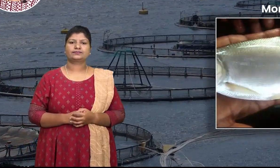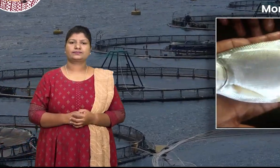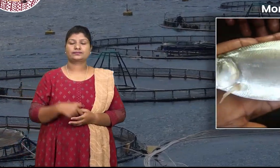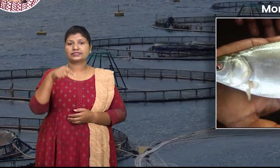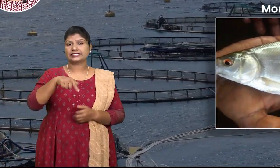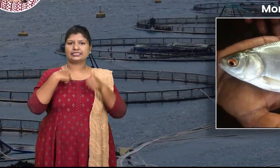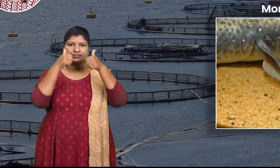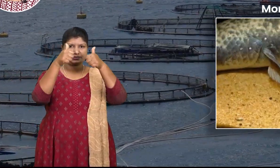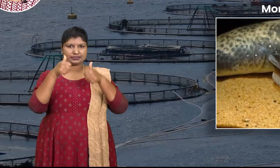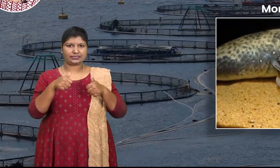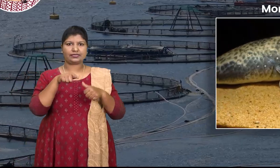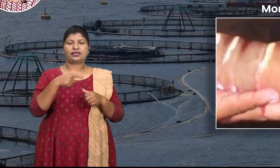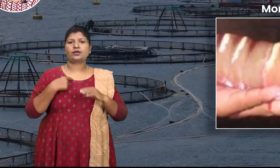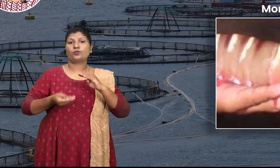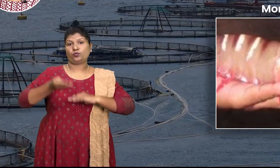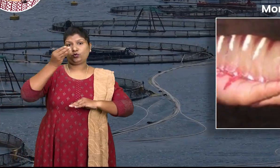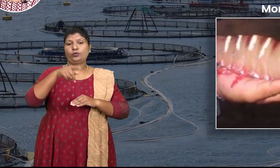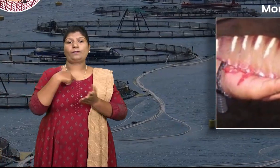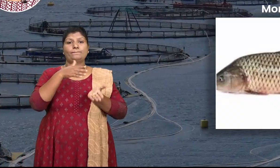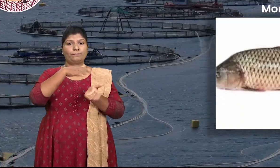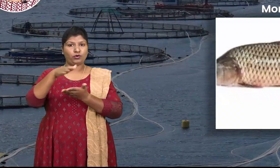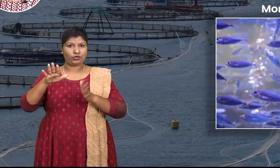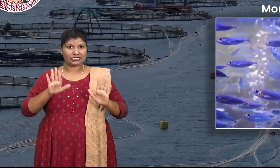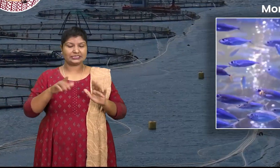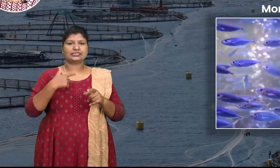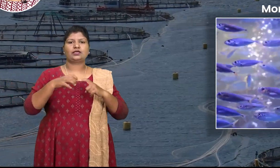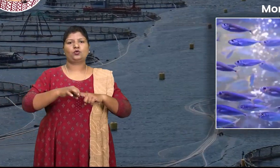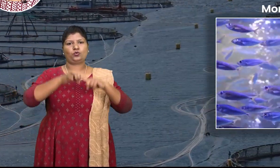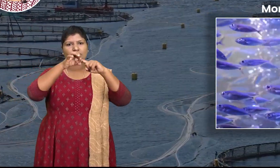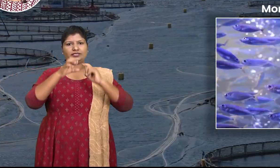This results in high production and quality.